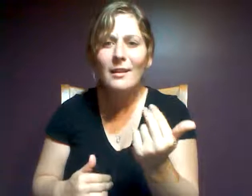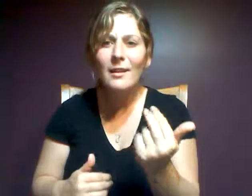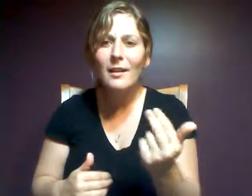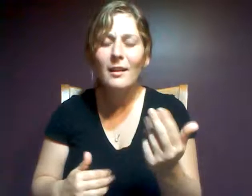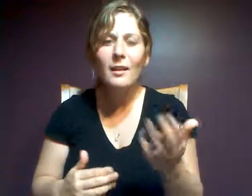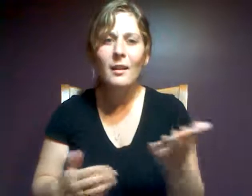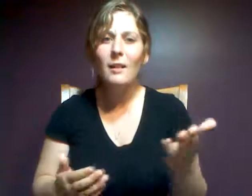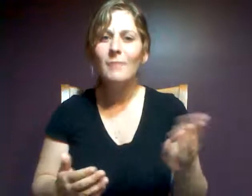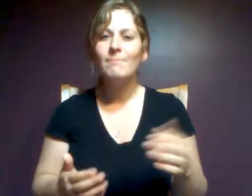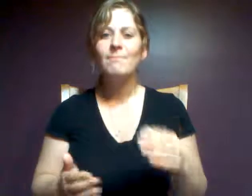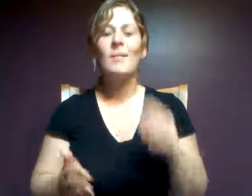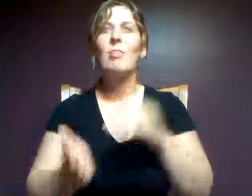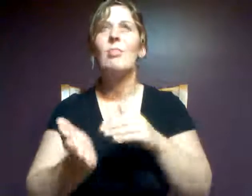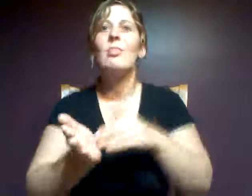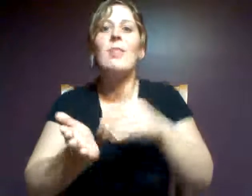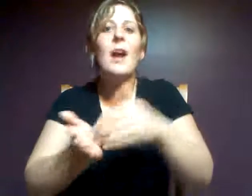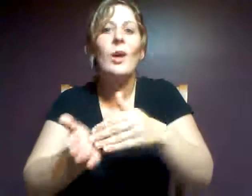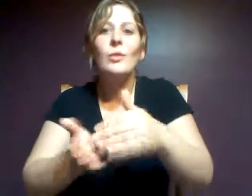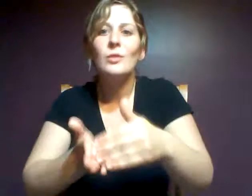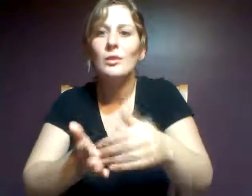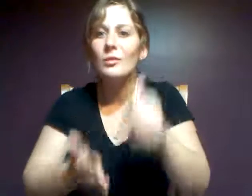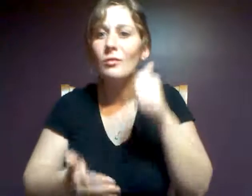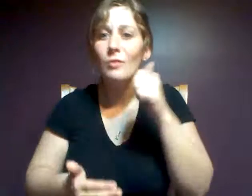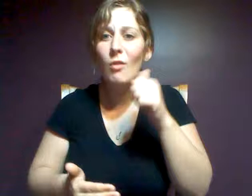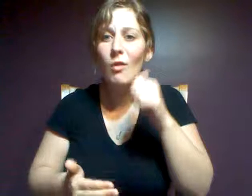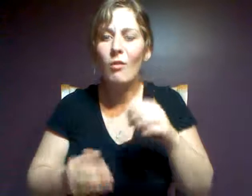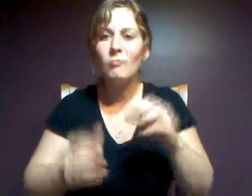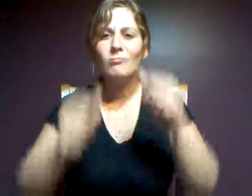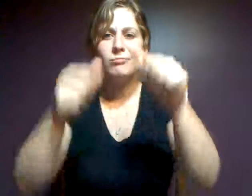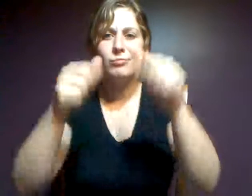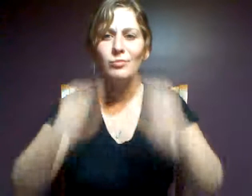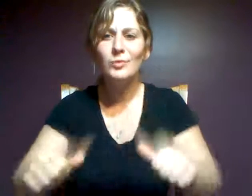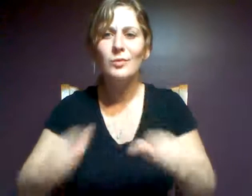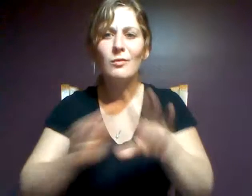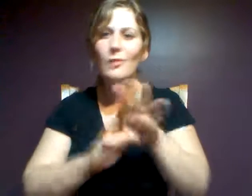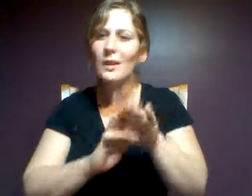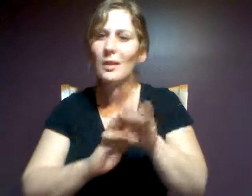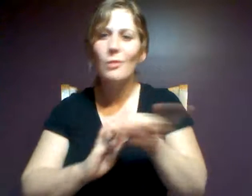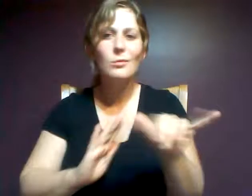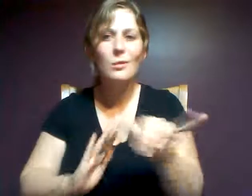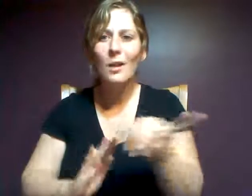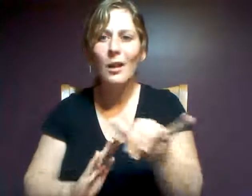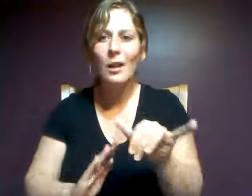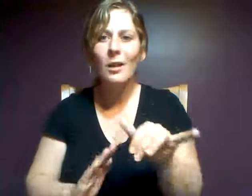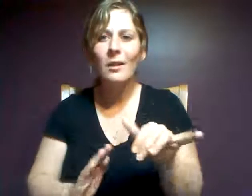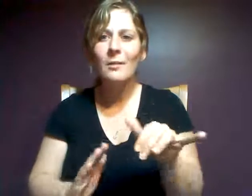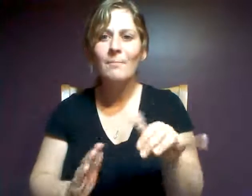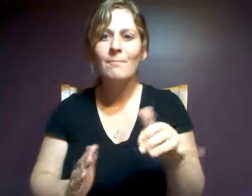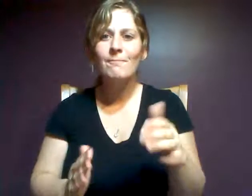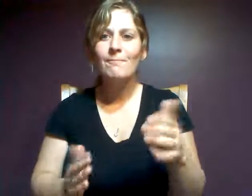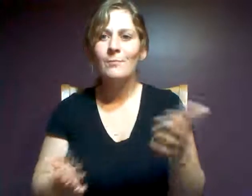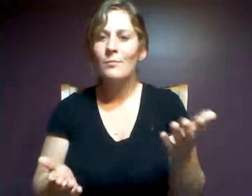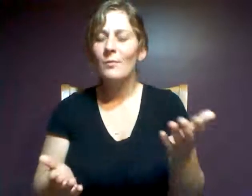this, mostly teenage girls, reaching out in this way. But what's leading them to do this? Well,